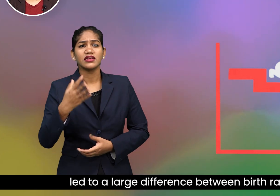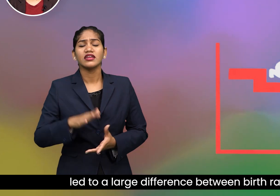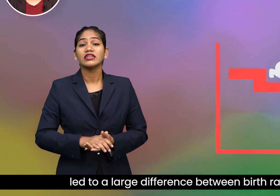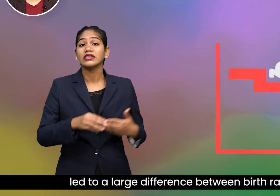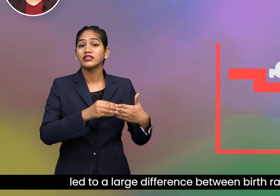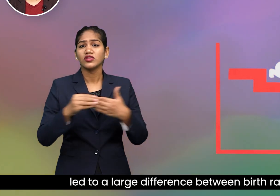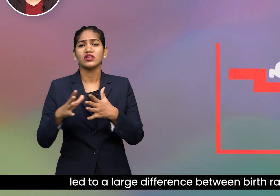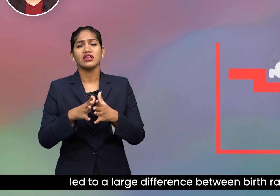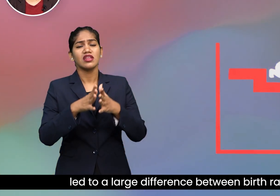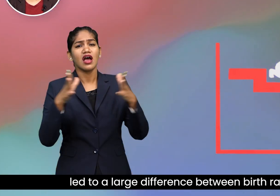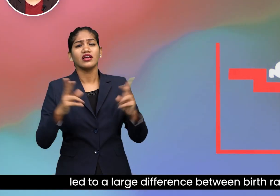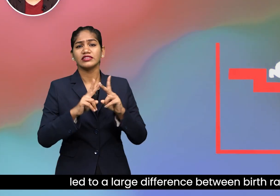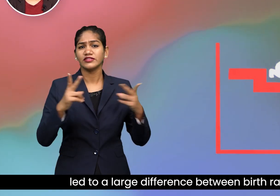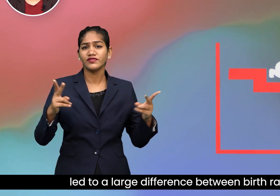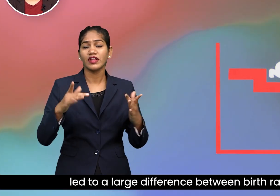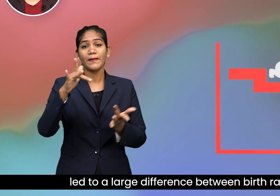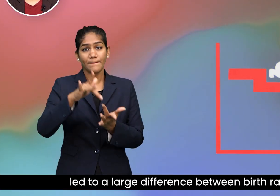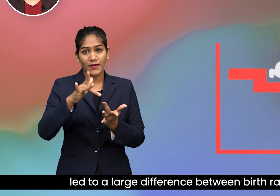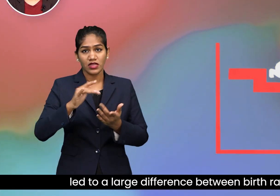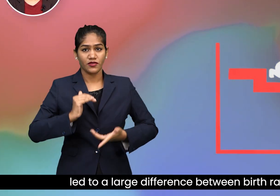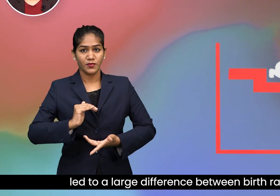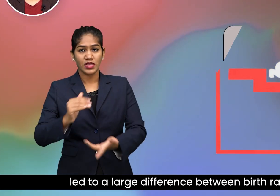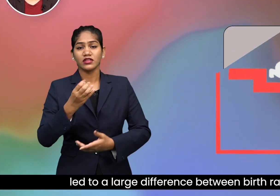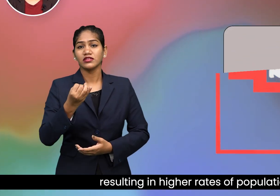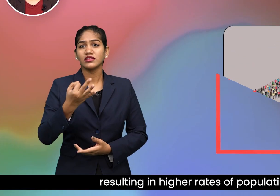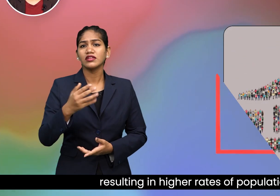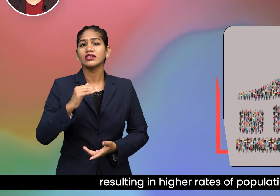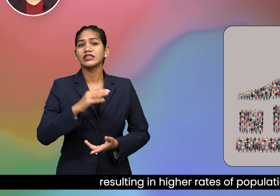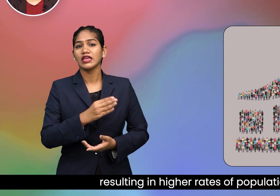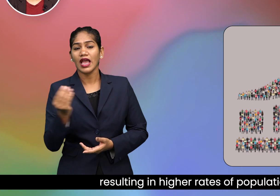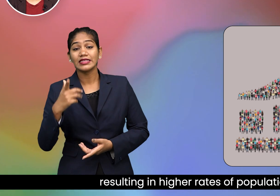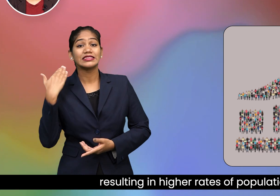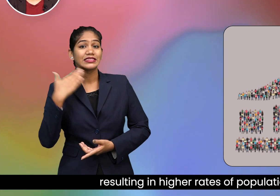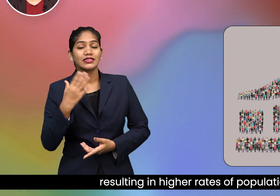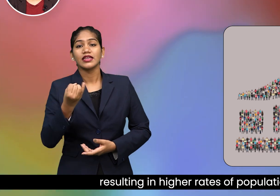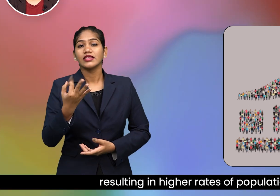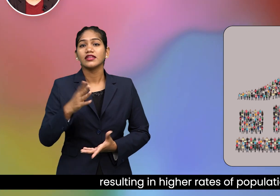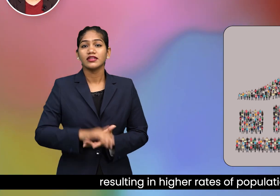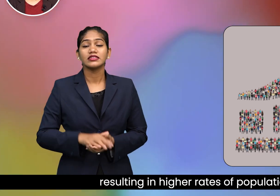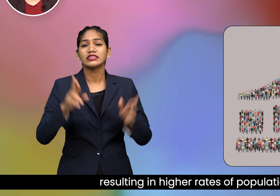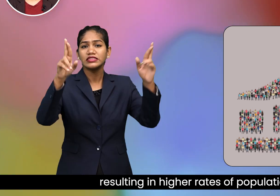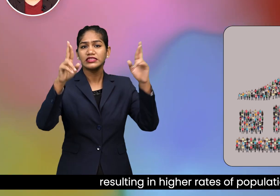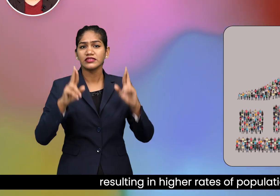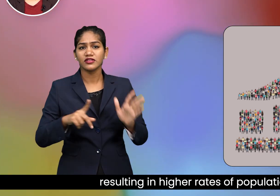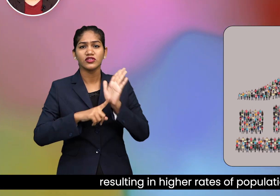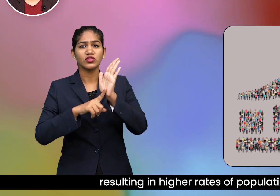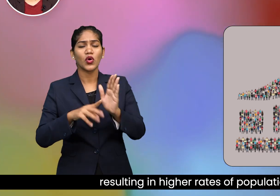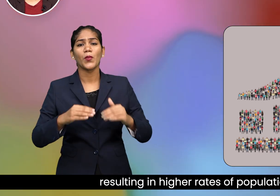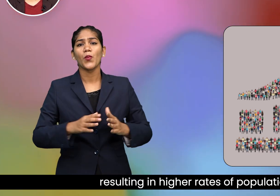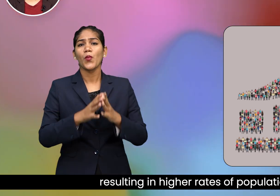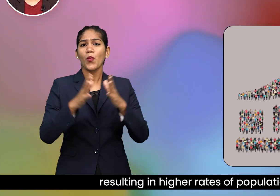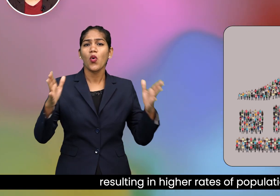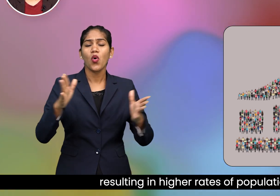difference between birth rates and death rates, resulting in higher rates of population